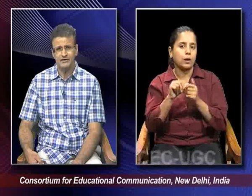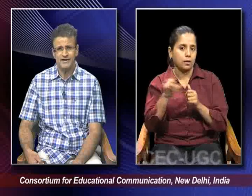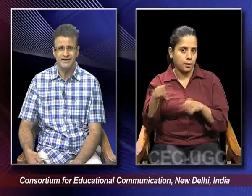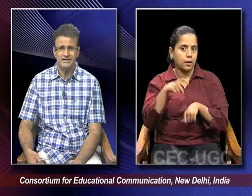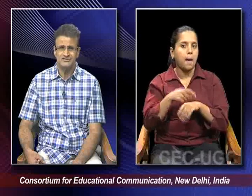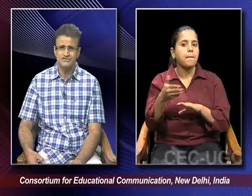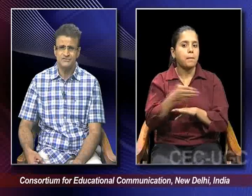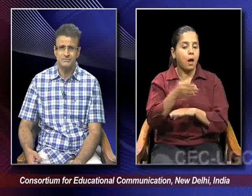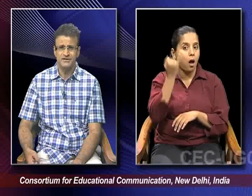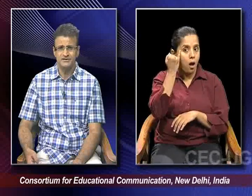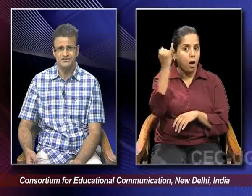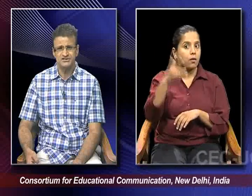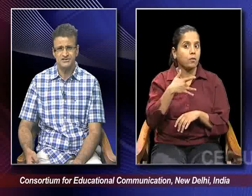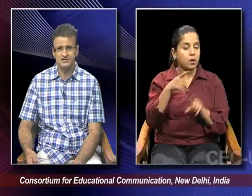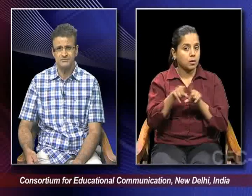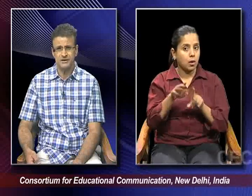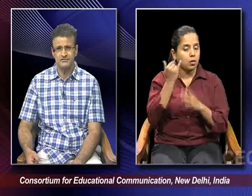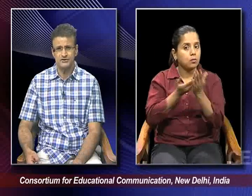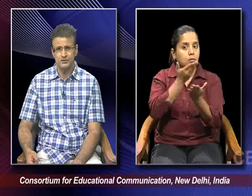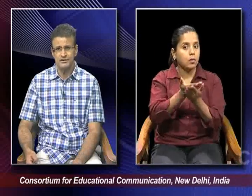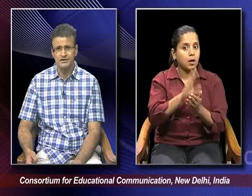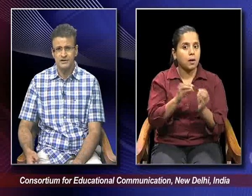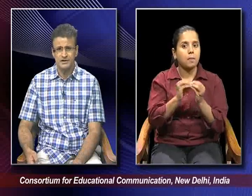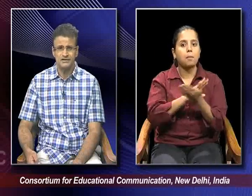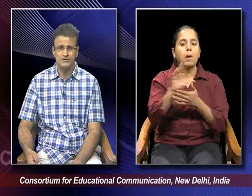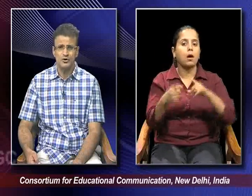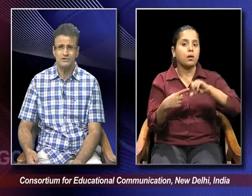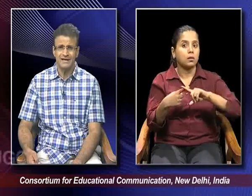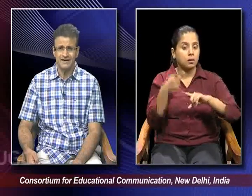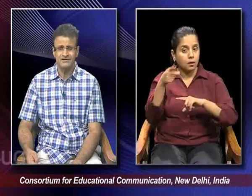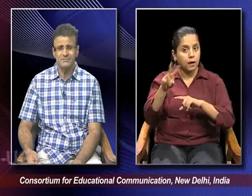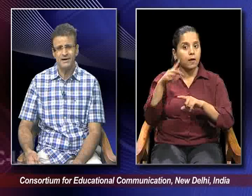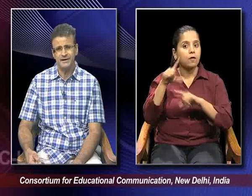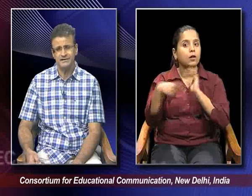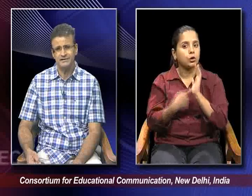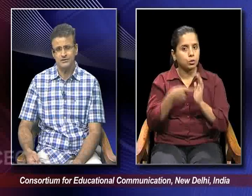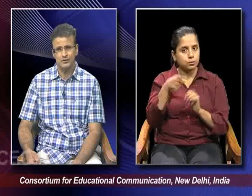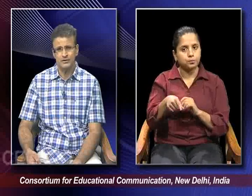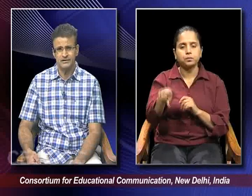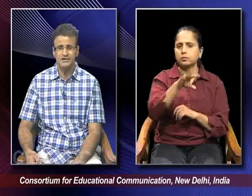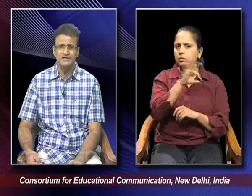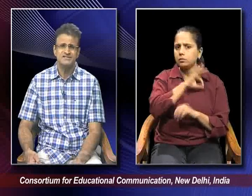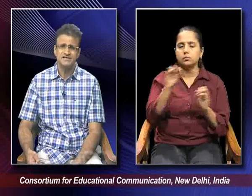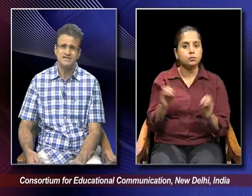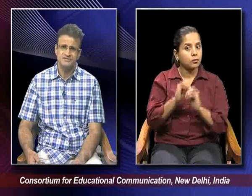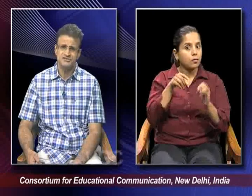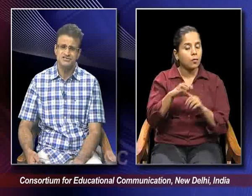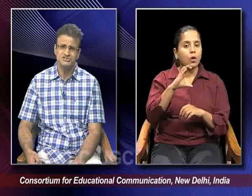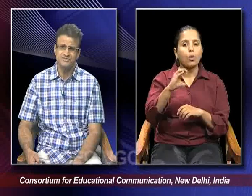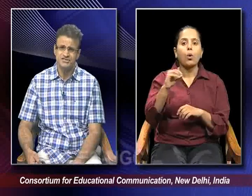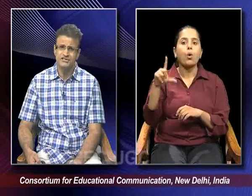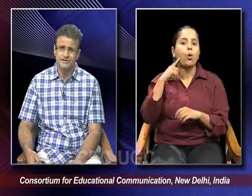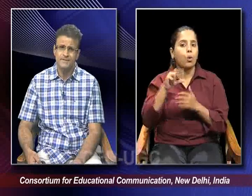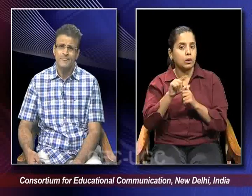kind of ideas which were being suggested in Bhakt Vidur, they were not liked by the colonial